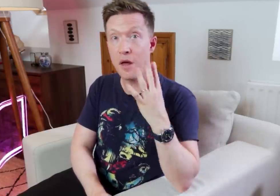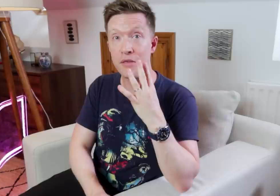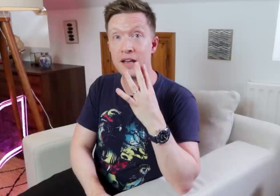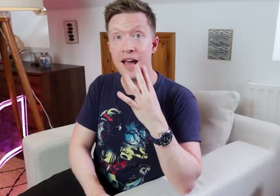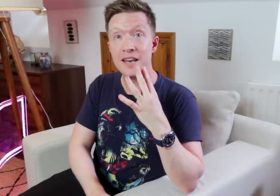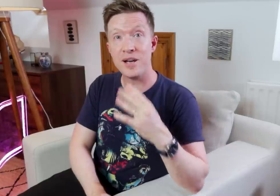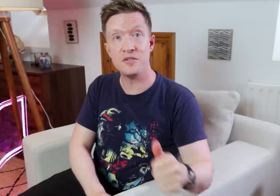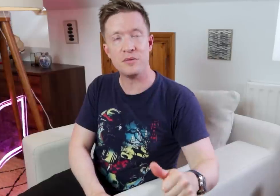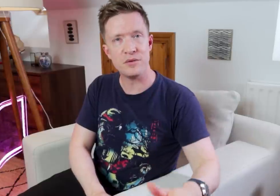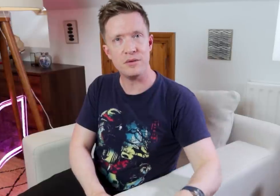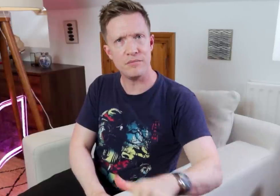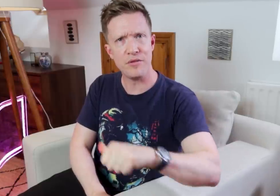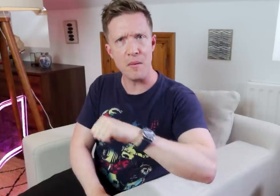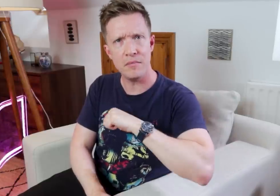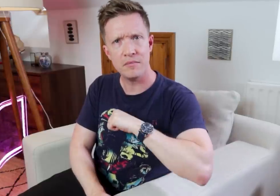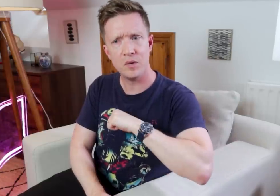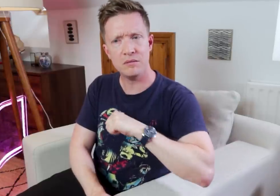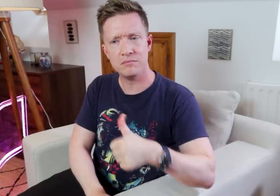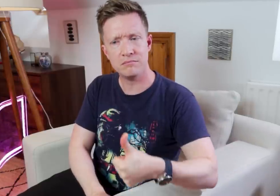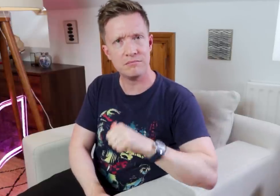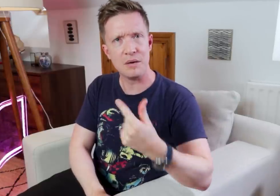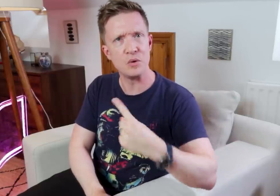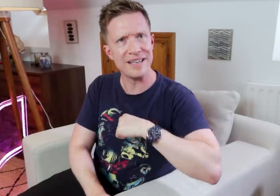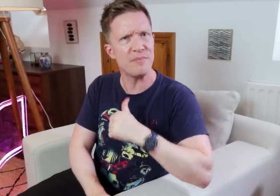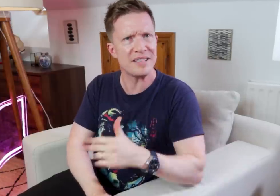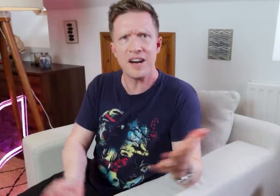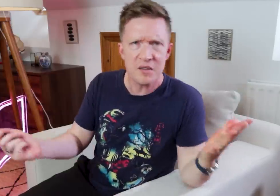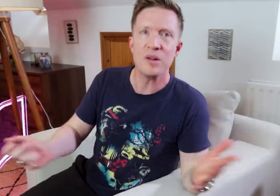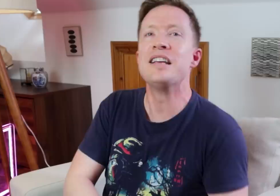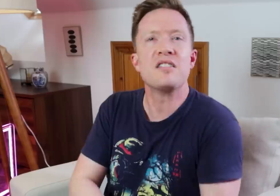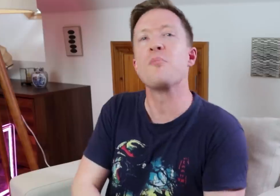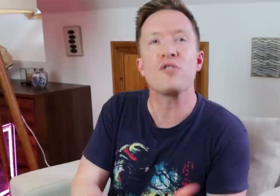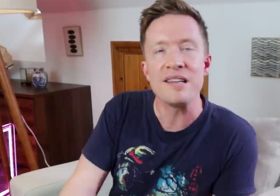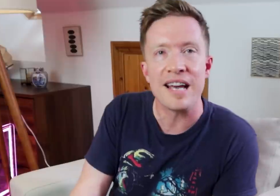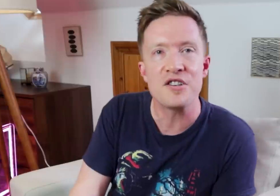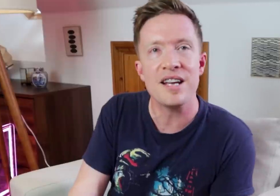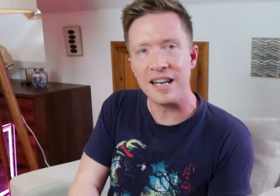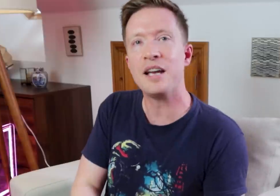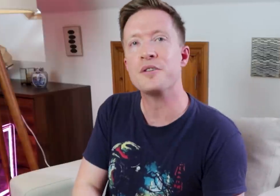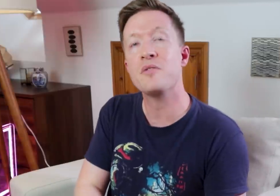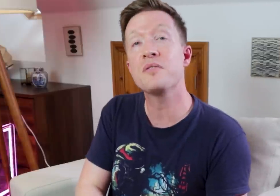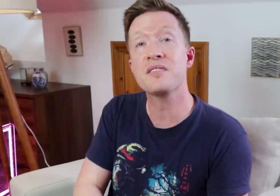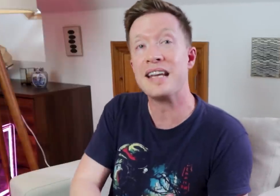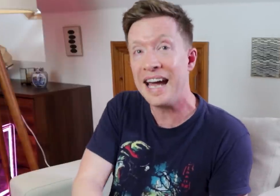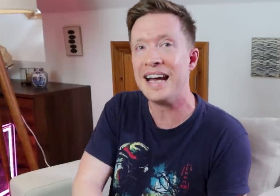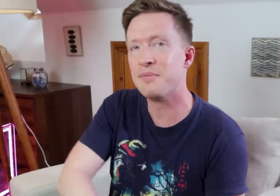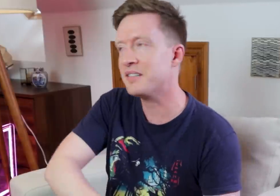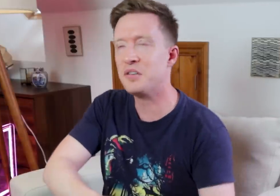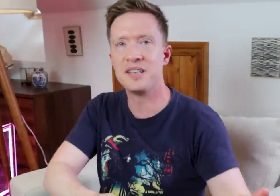nothing. And if you had to do that with your thumb, well, that would not even be a sign at all. It's just like pronunciation in a language. If you want to say cat, but instead you